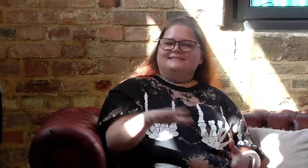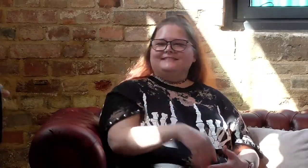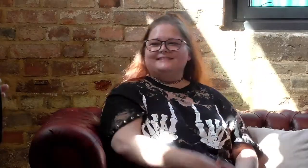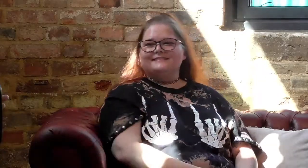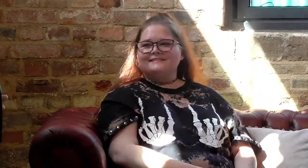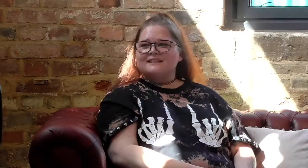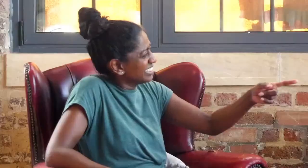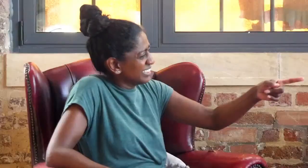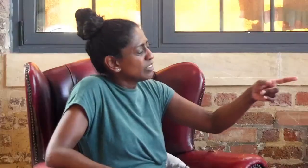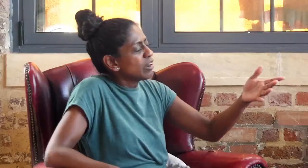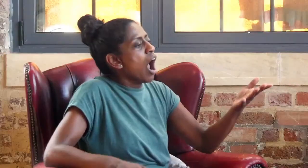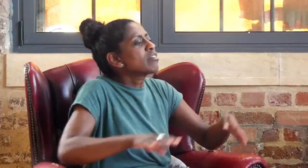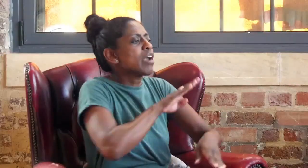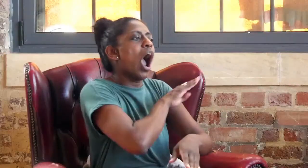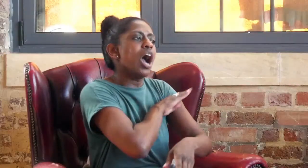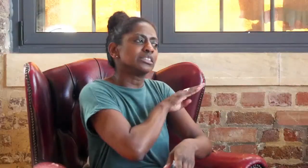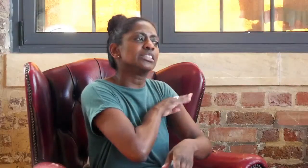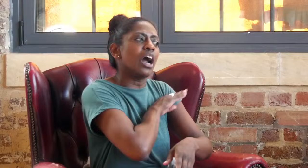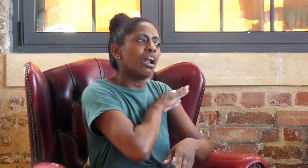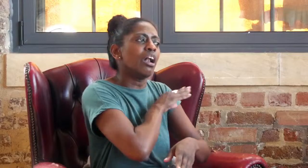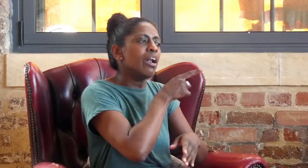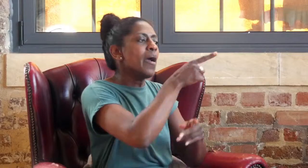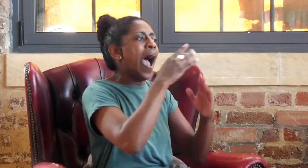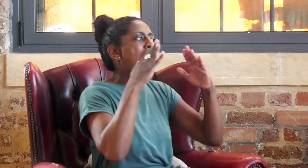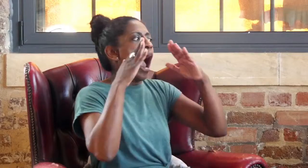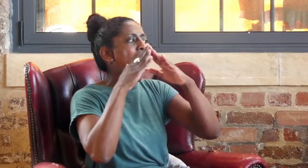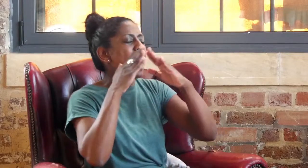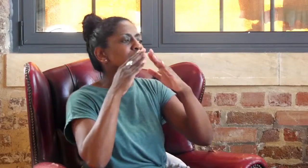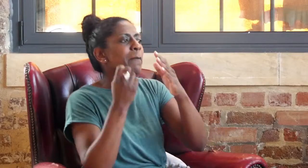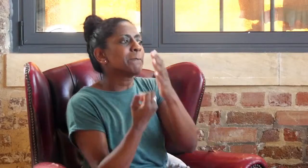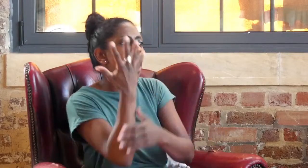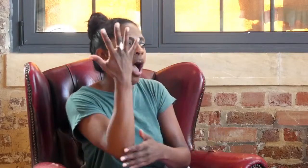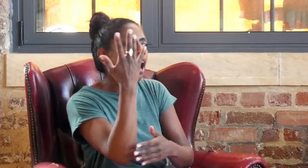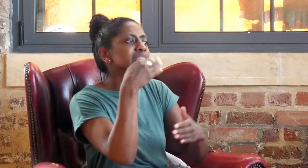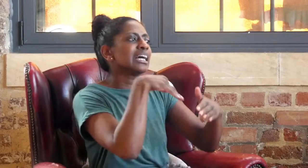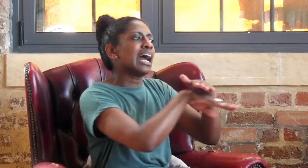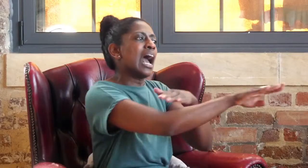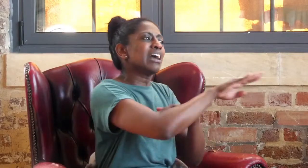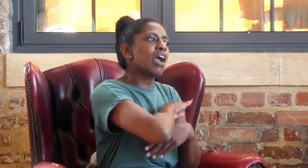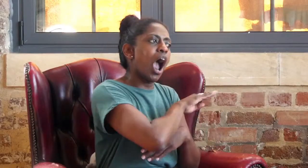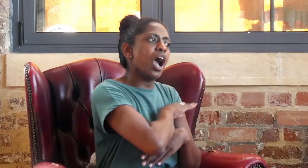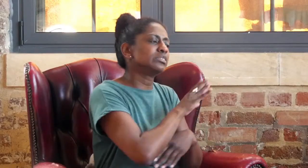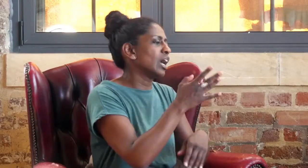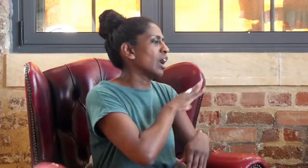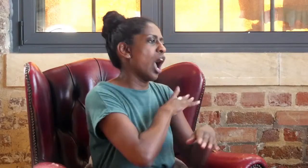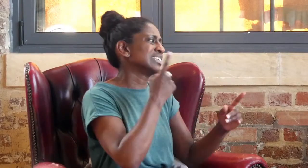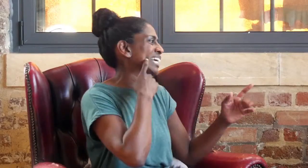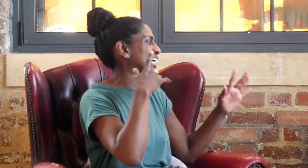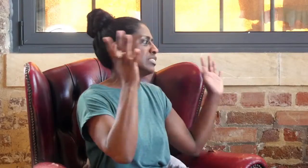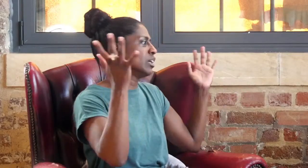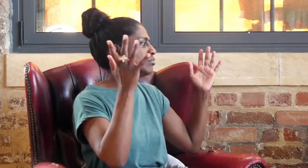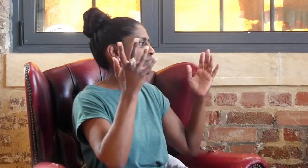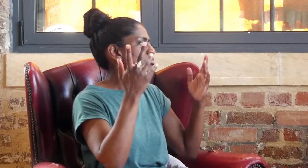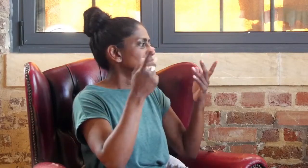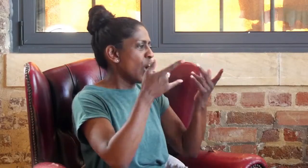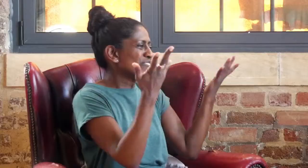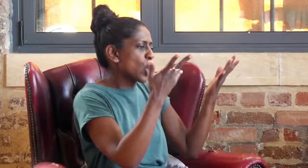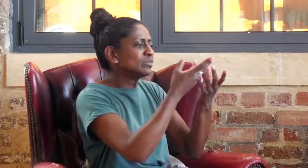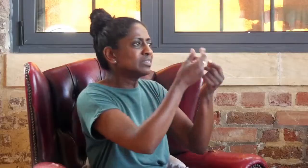sniff of it. Like same in the garden. Oh yeah, I love that. Yeah, so you've got indoor plants, outdoor plants in